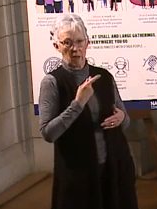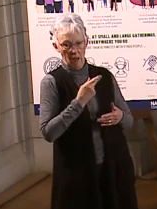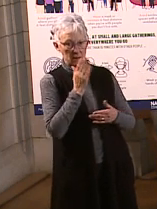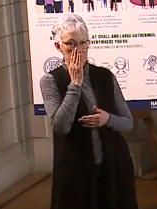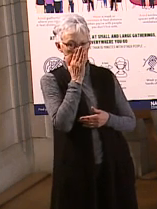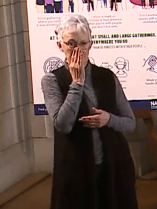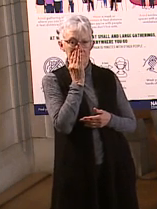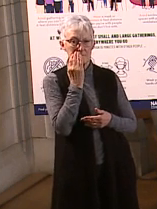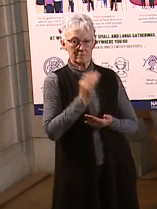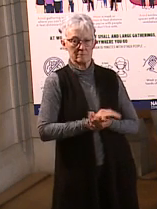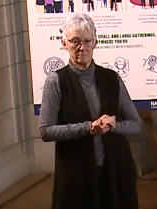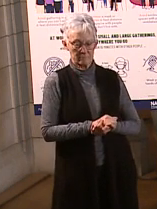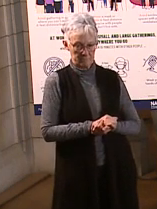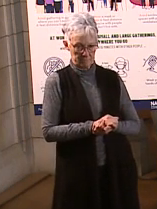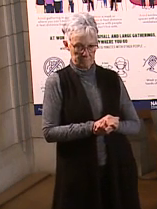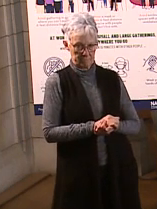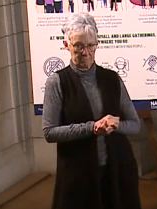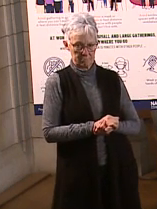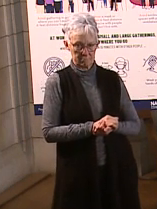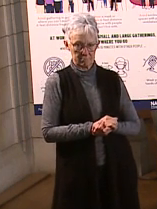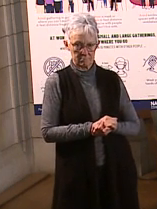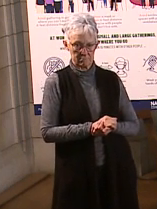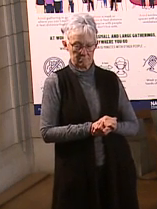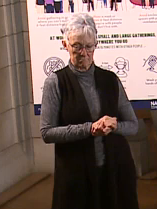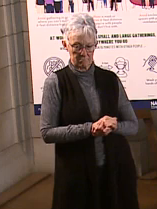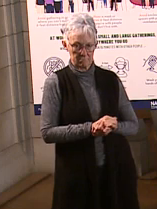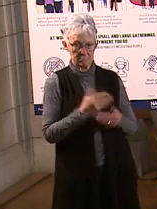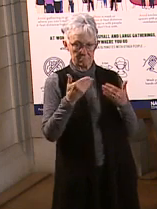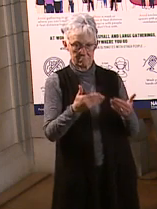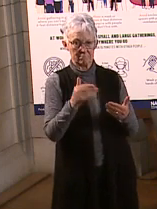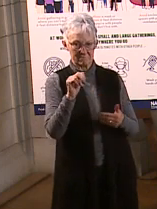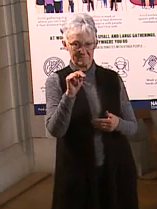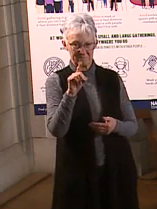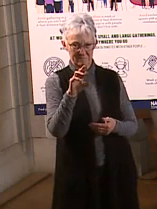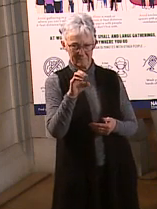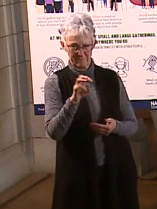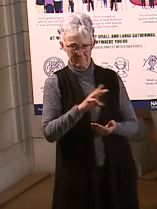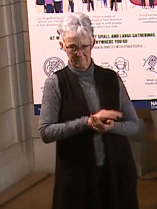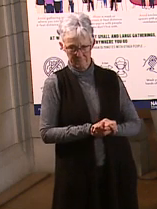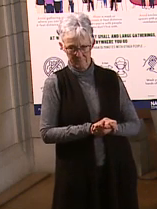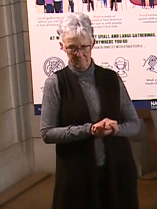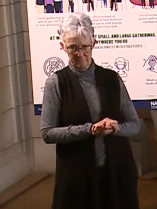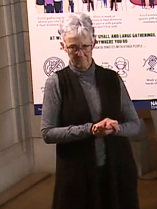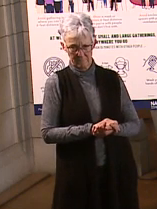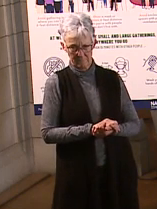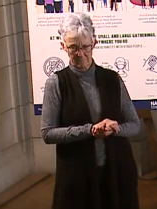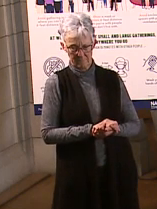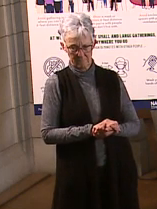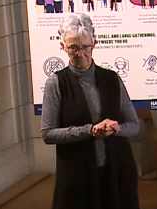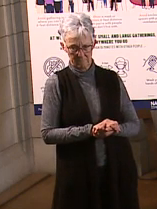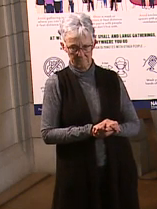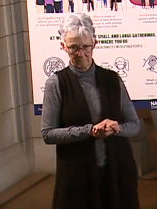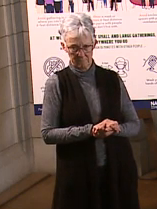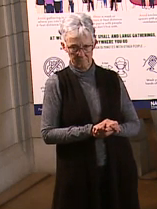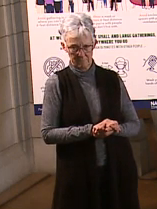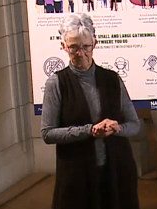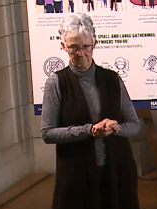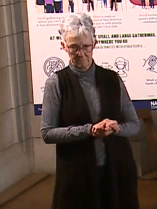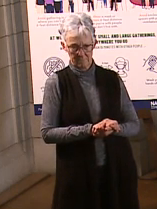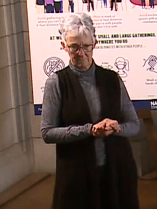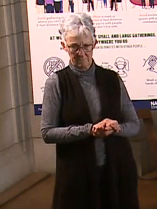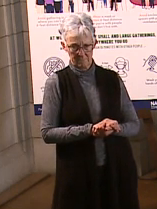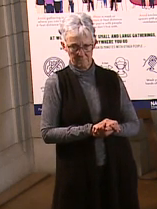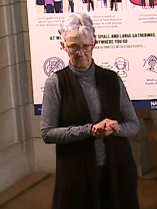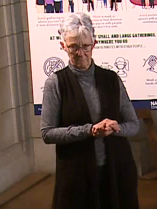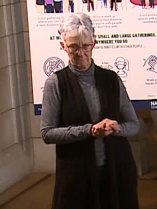Other questions? Yeah. Go ahead, Andrew. Okay, if you're quarantined or if you're sick